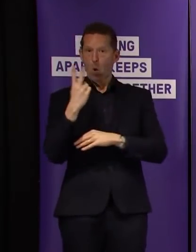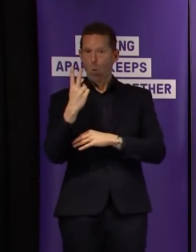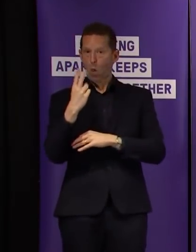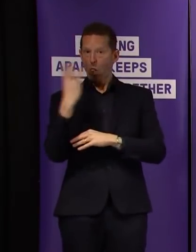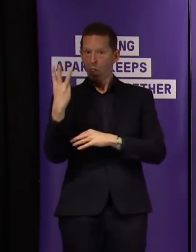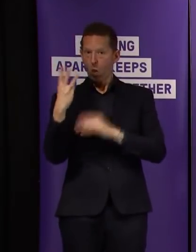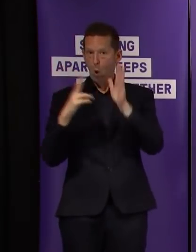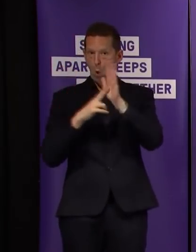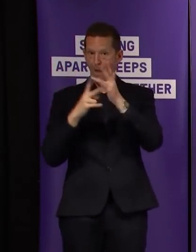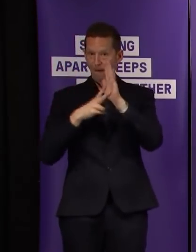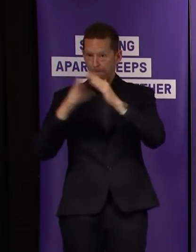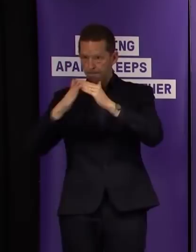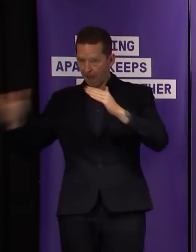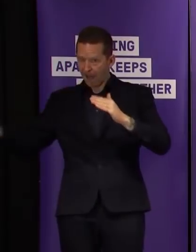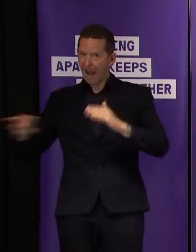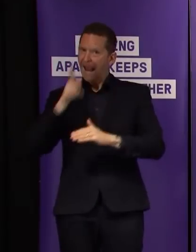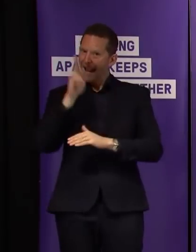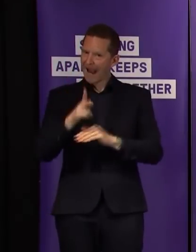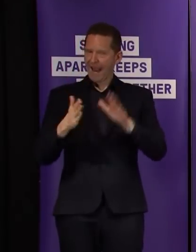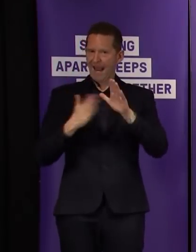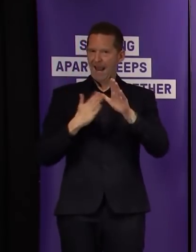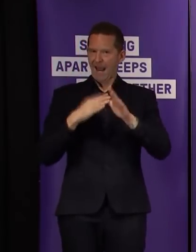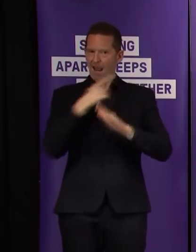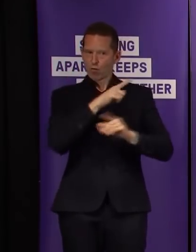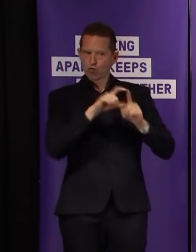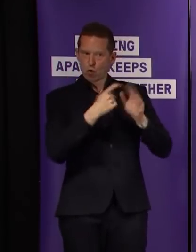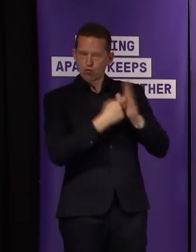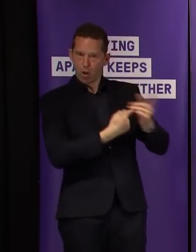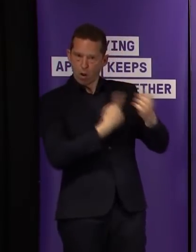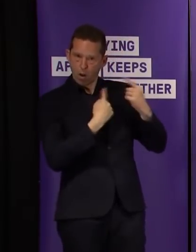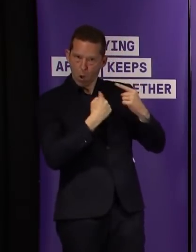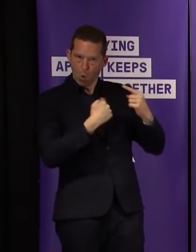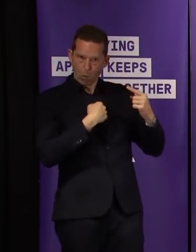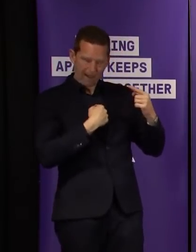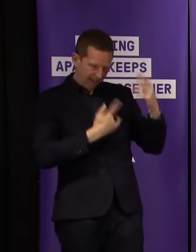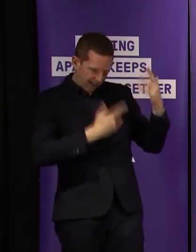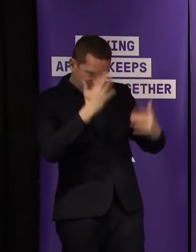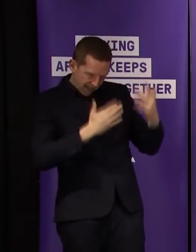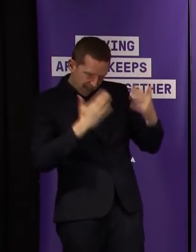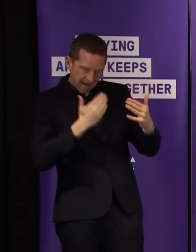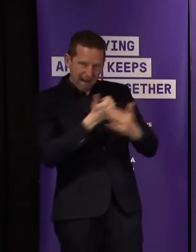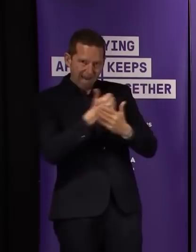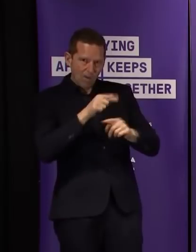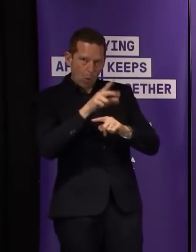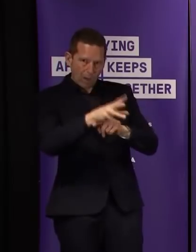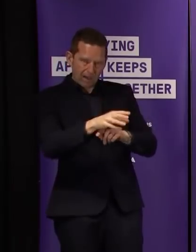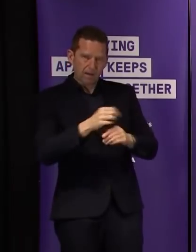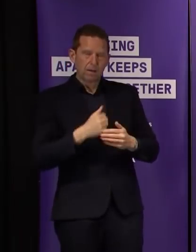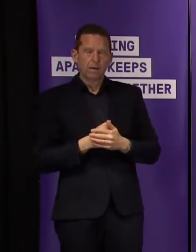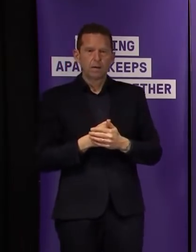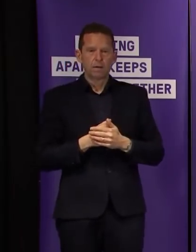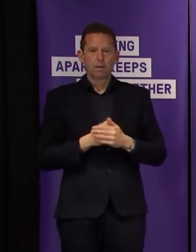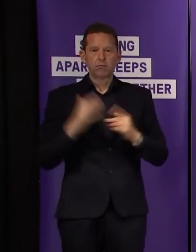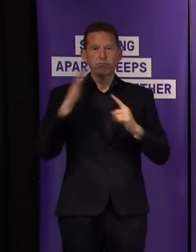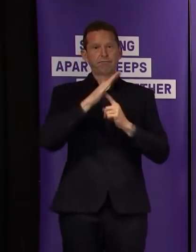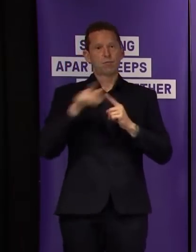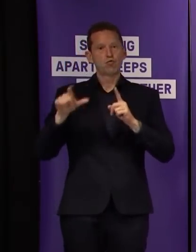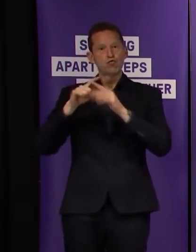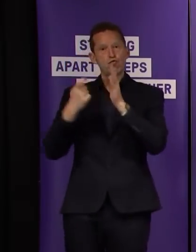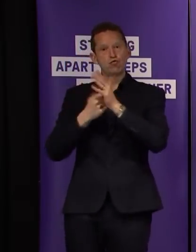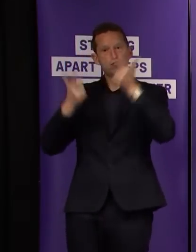November, again, subject to public health advice and case thresholds that Brett can speak to in a